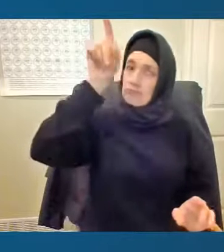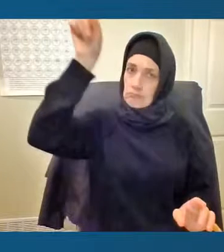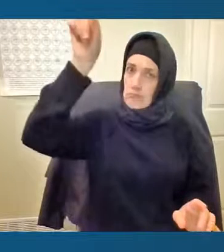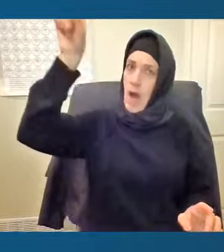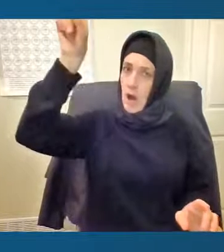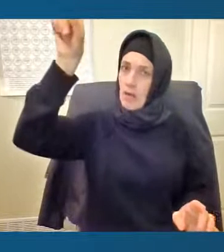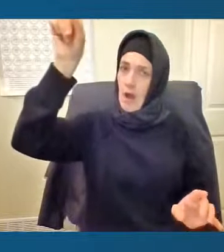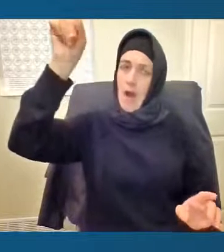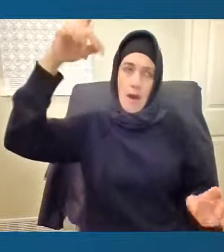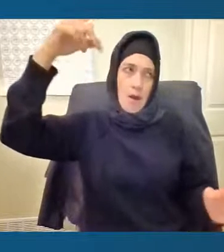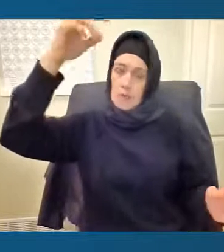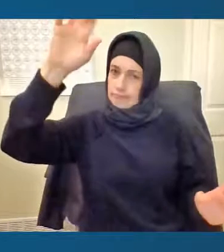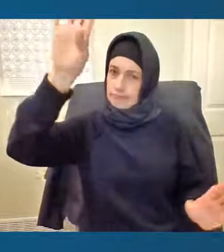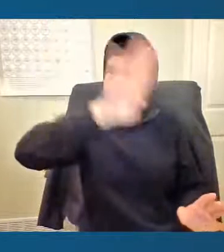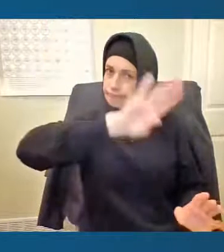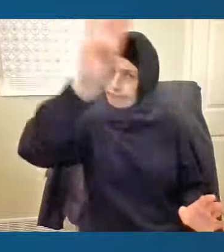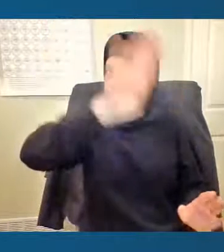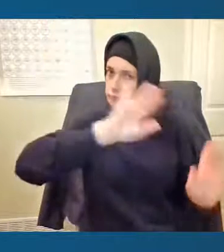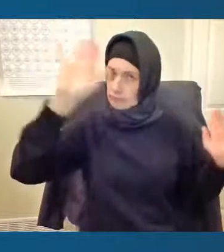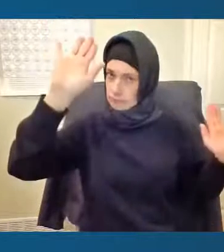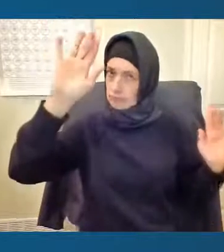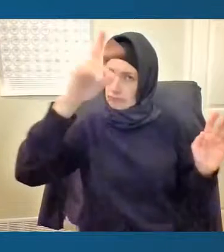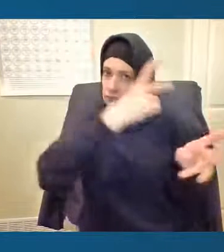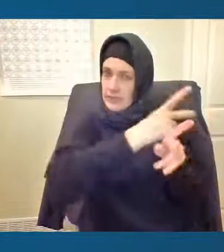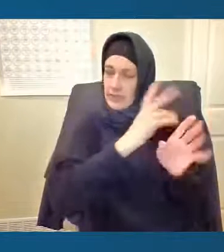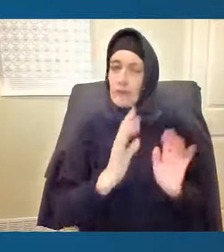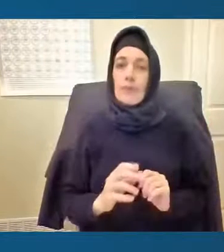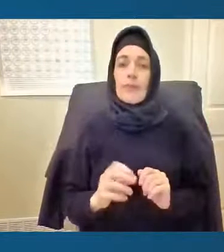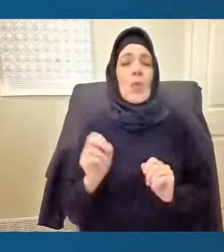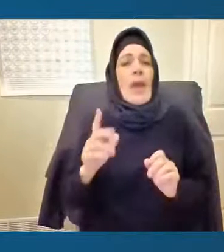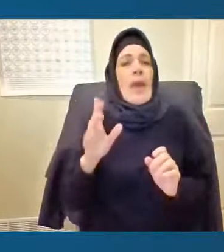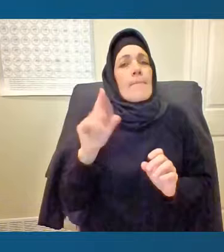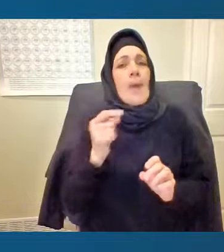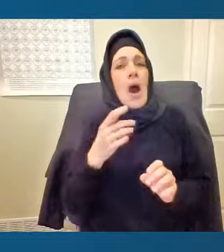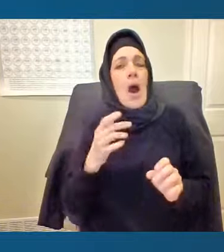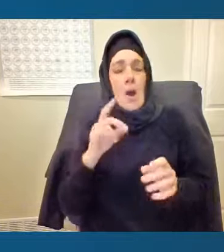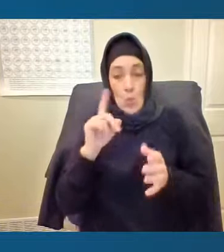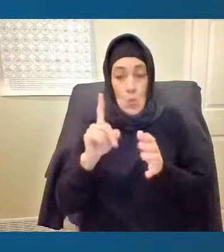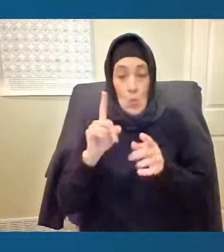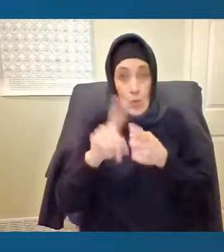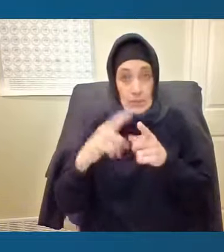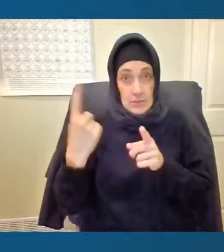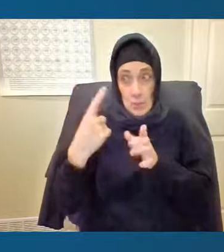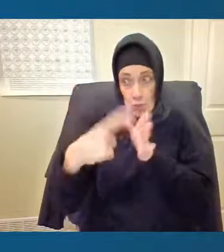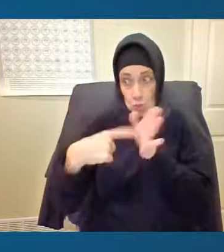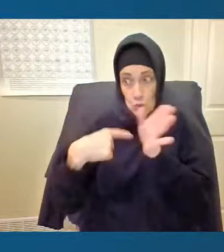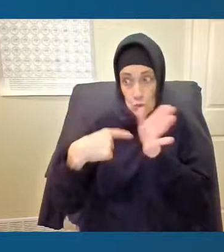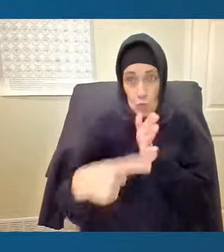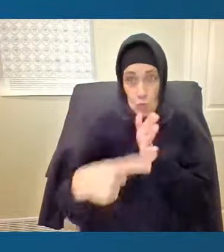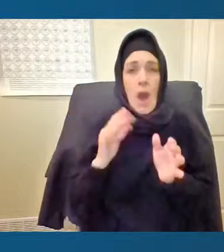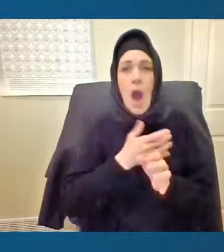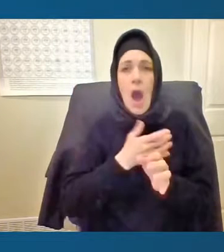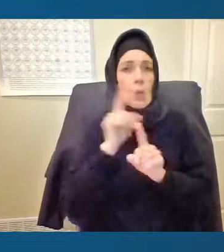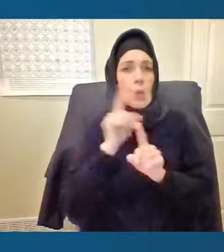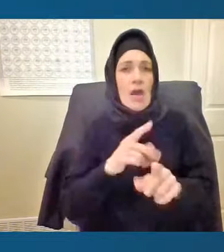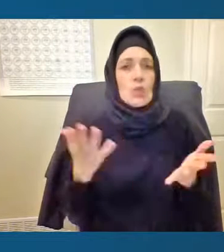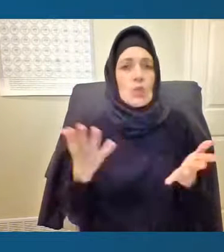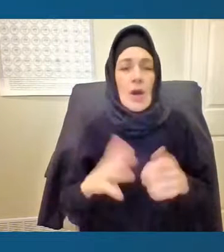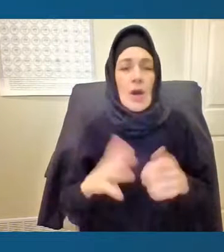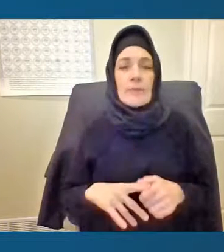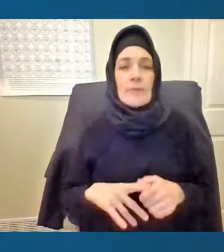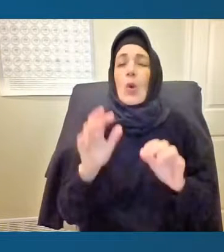our reaction to the correction? You ever been on a team sport? Like a lot of people come out for team sports, they get cut first week because they don't like to be